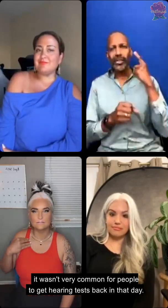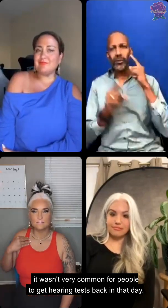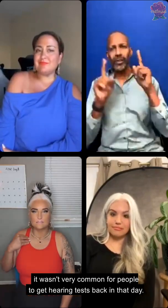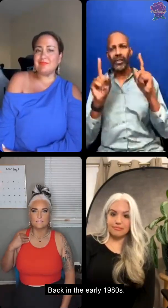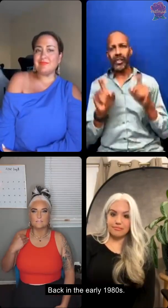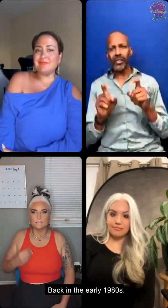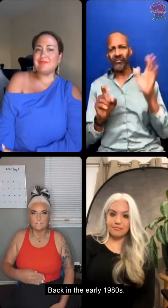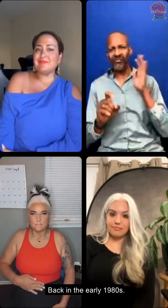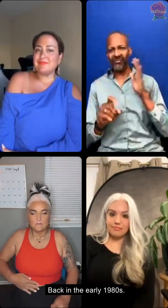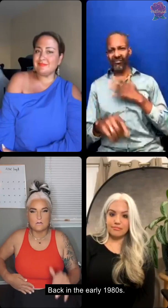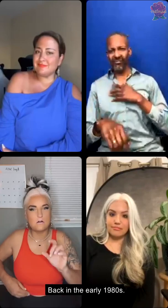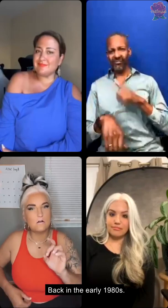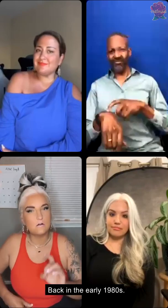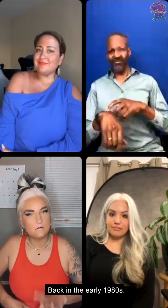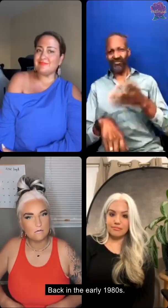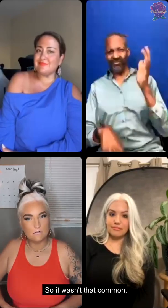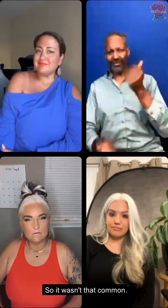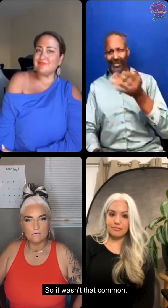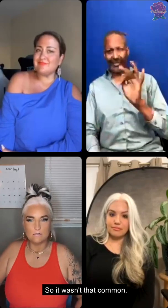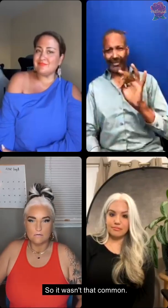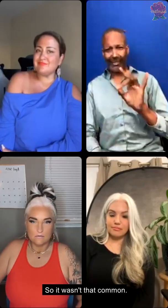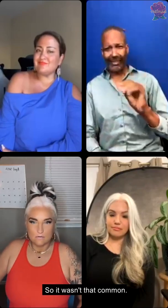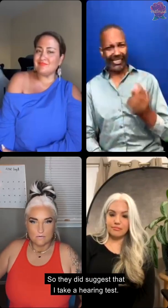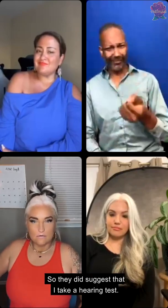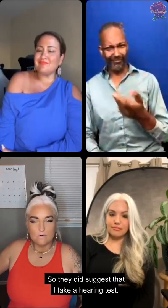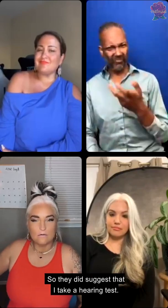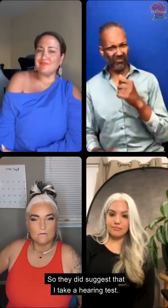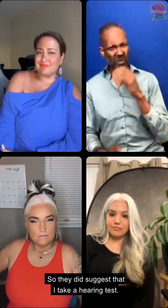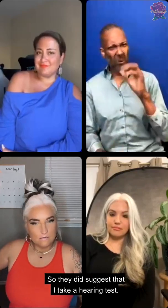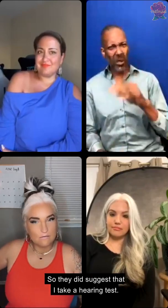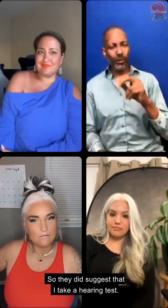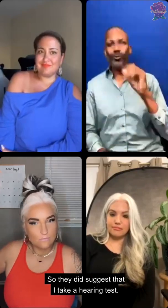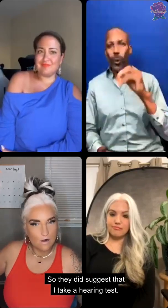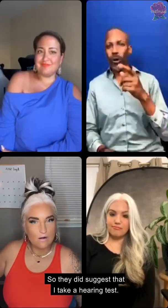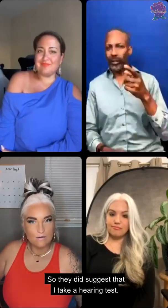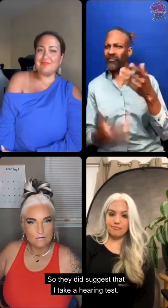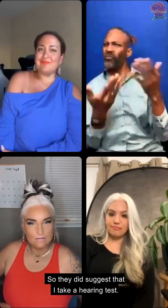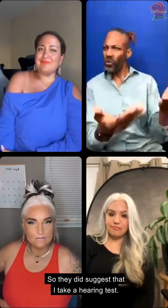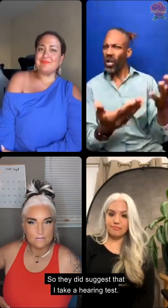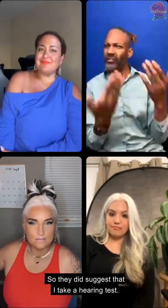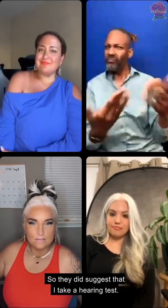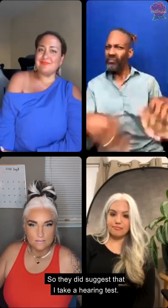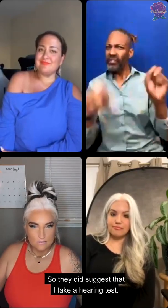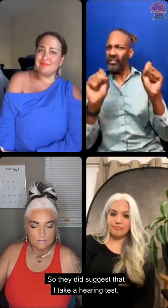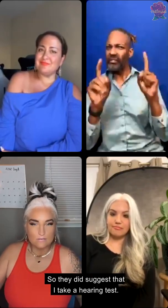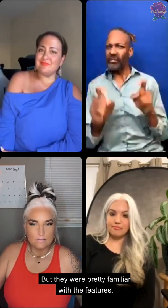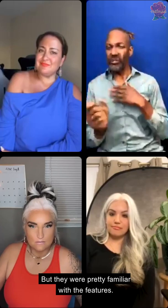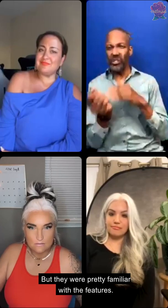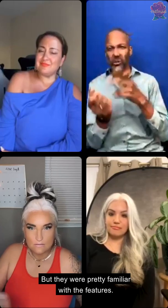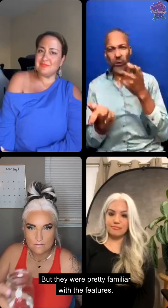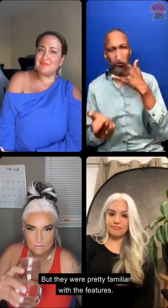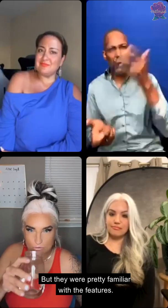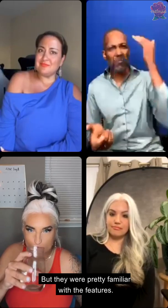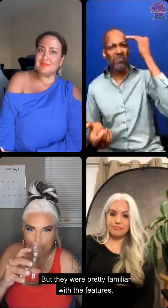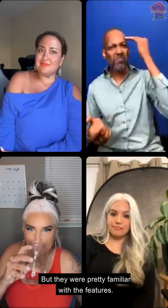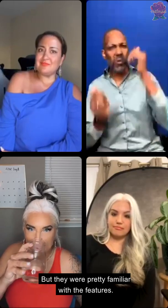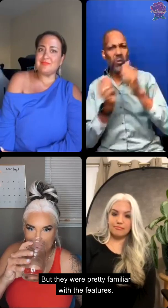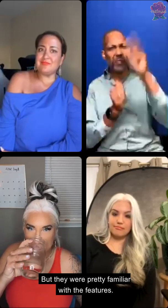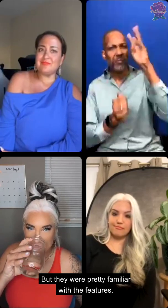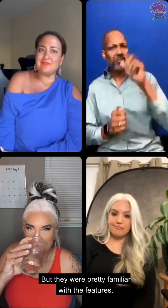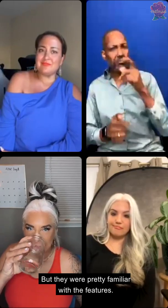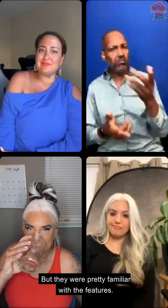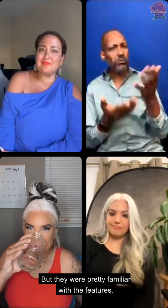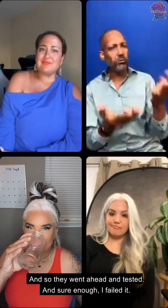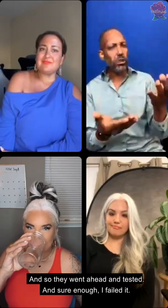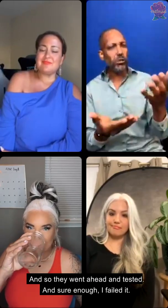tests back in that day, back in the early 1980s. It wasn't that common. So they did suggest that I take a hearing test. But